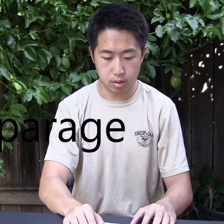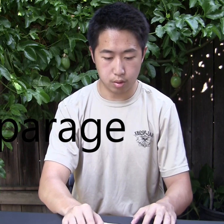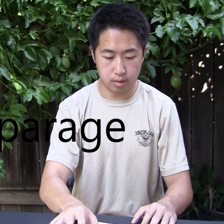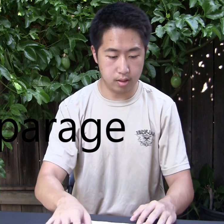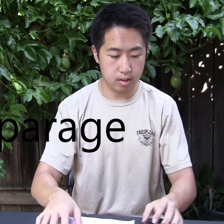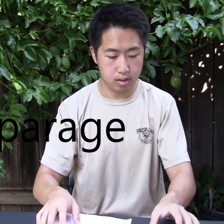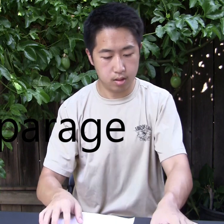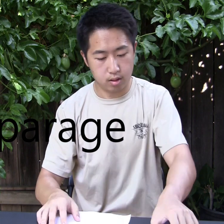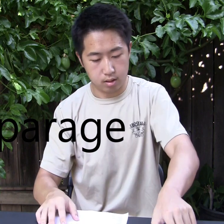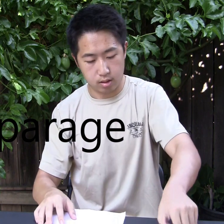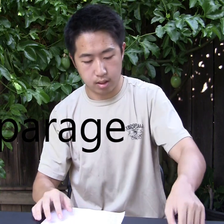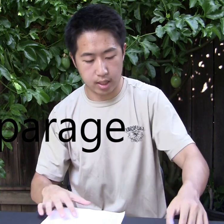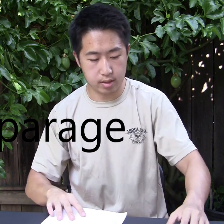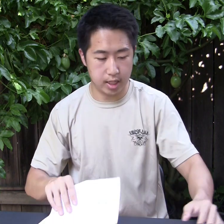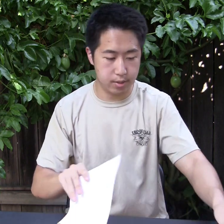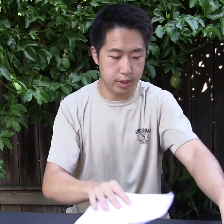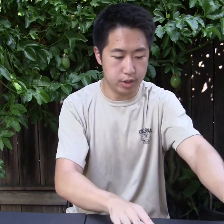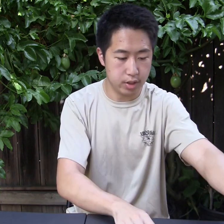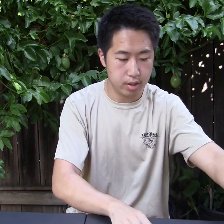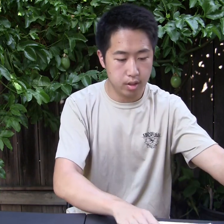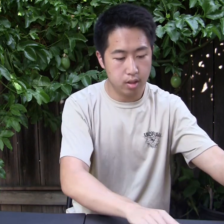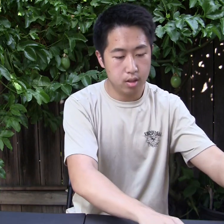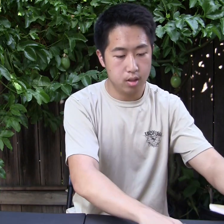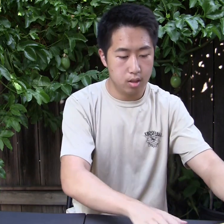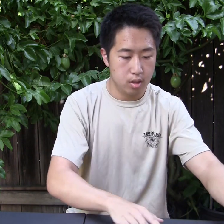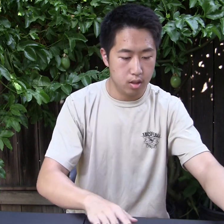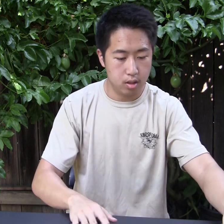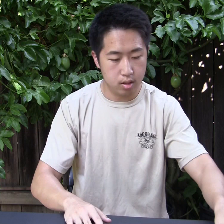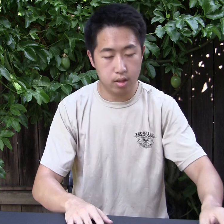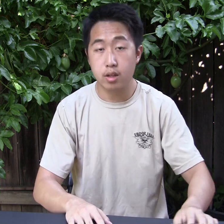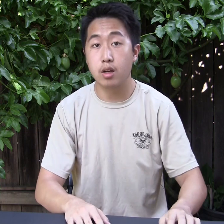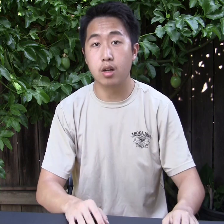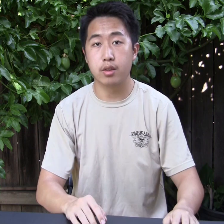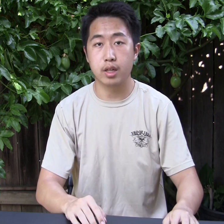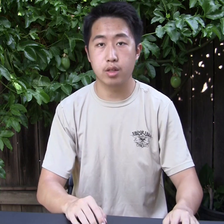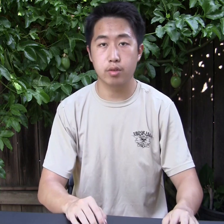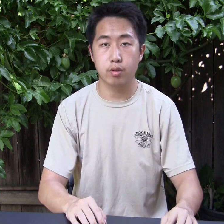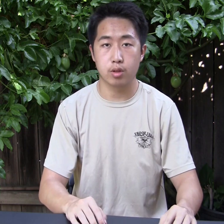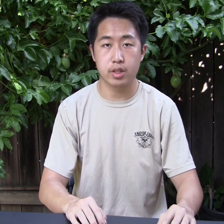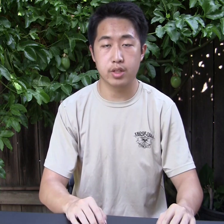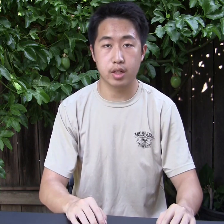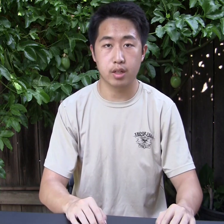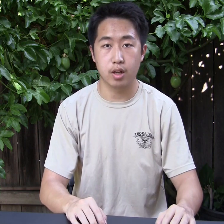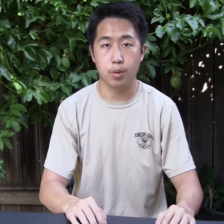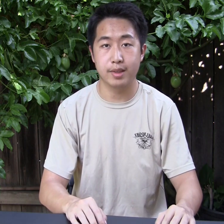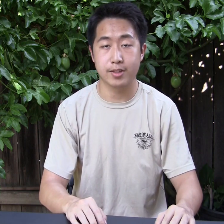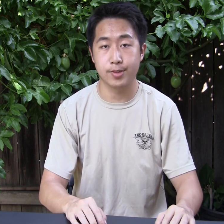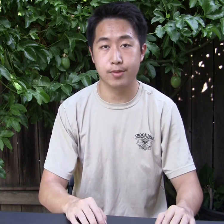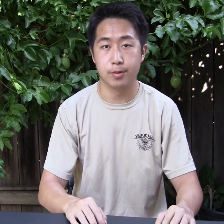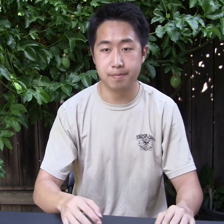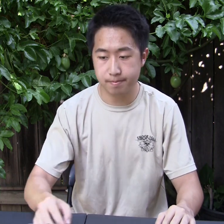So that's the last page. Thank you for listening. I hope that was helpful.